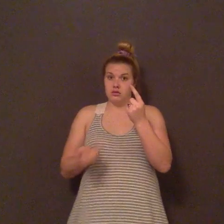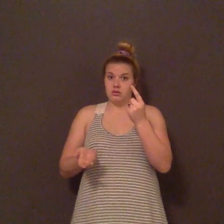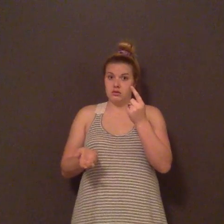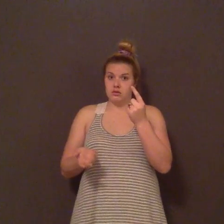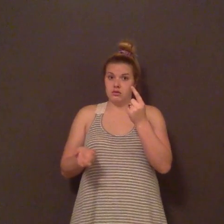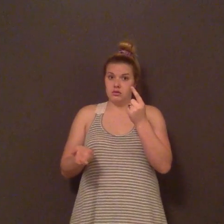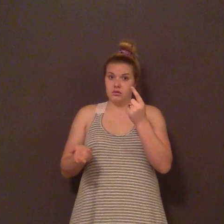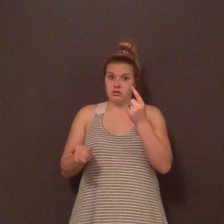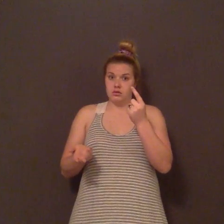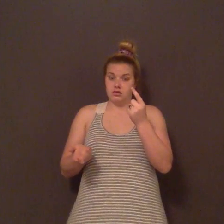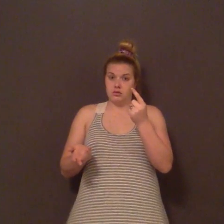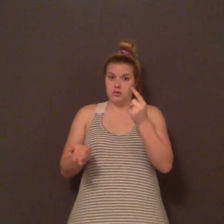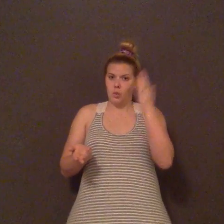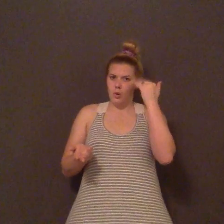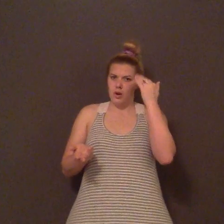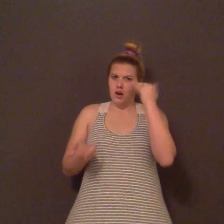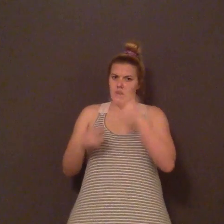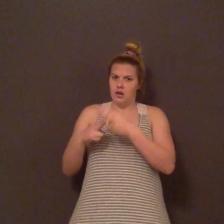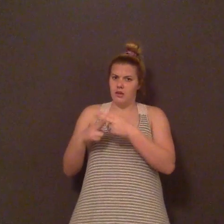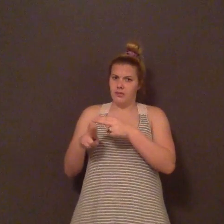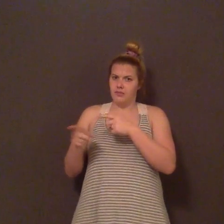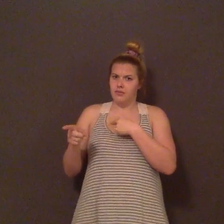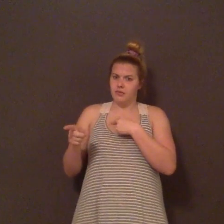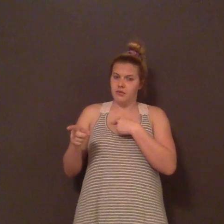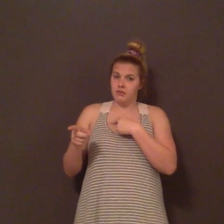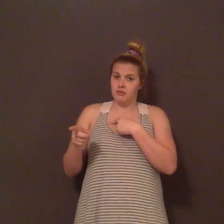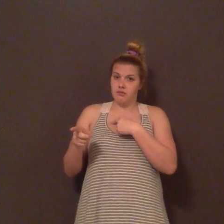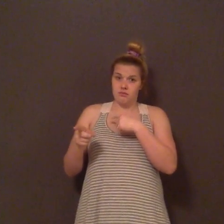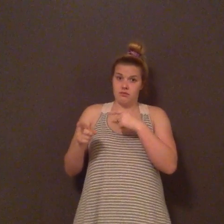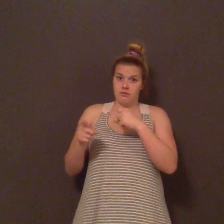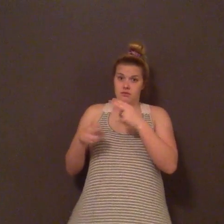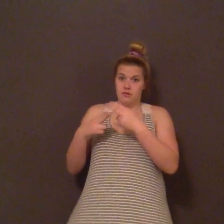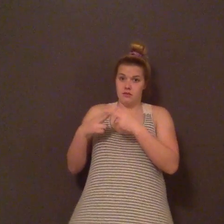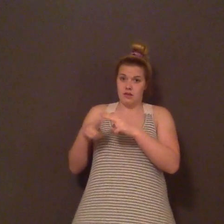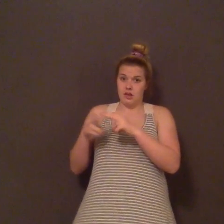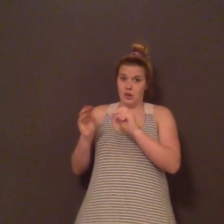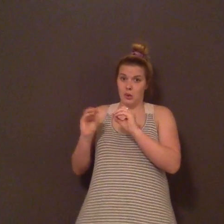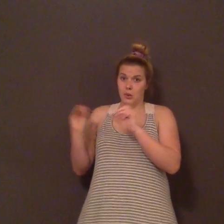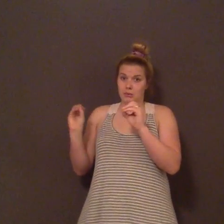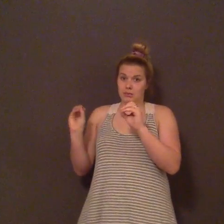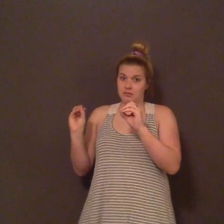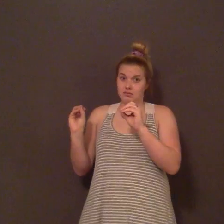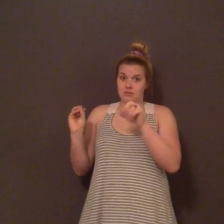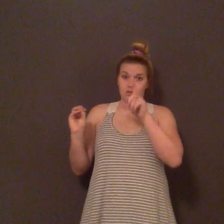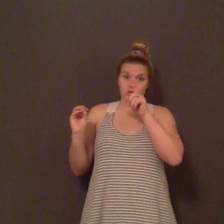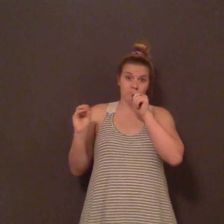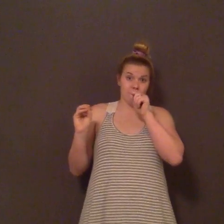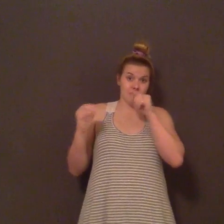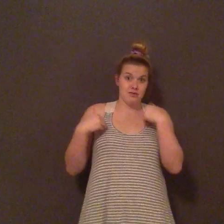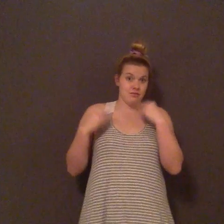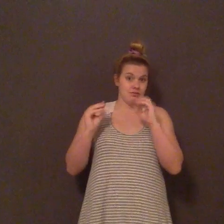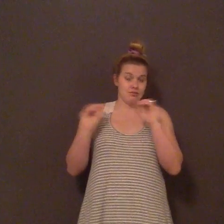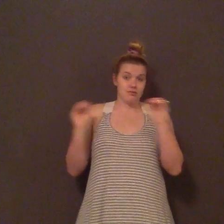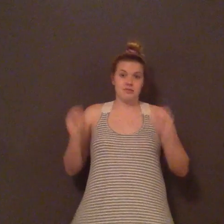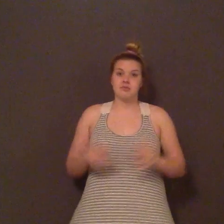Mr. Blair, why the egg? Because without the egg, there could be no chicken. Good answer. Now, how many of you would say